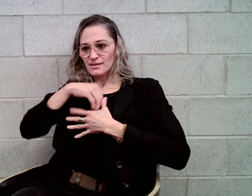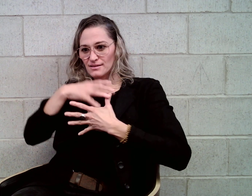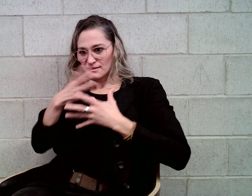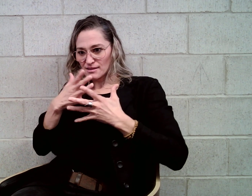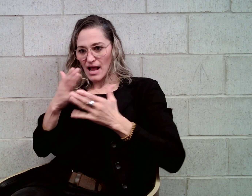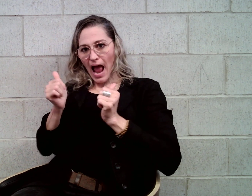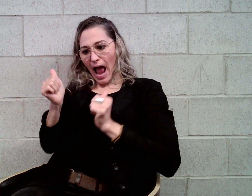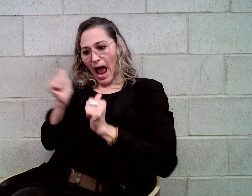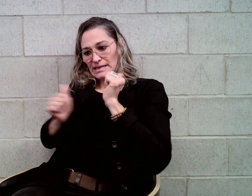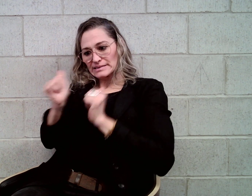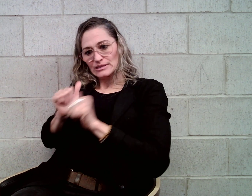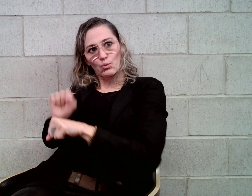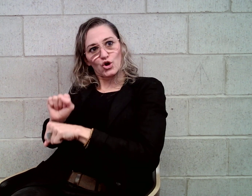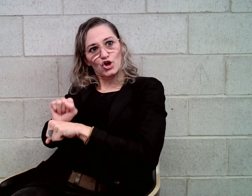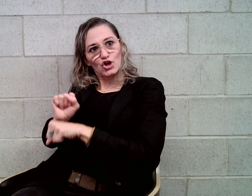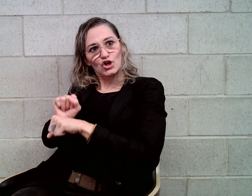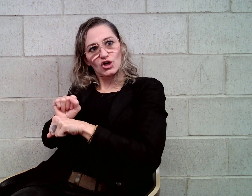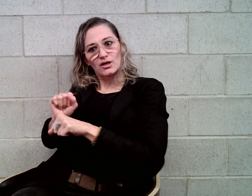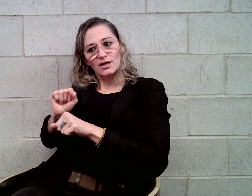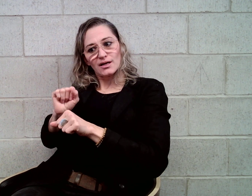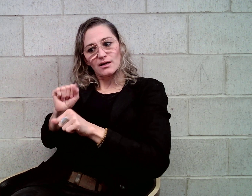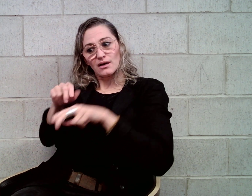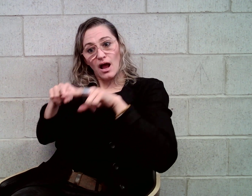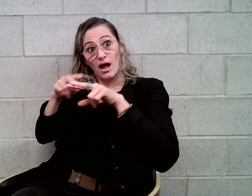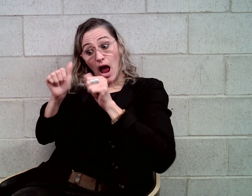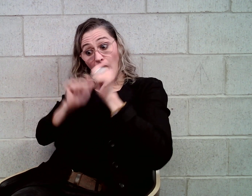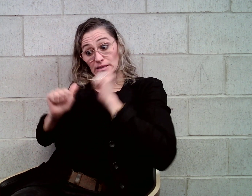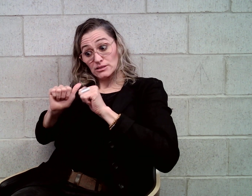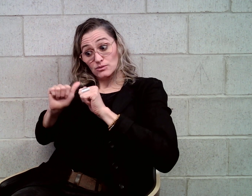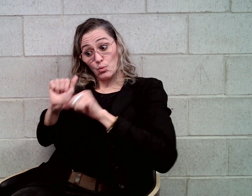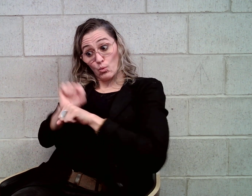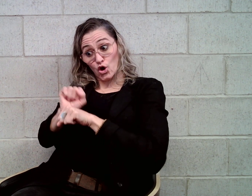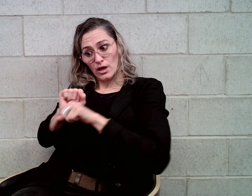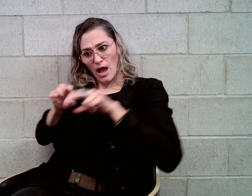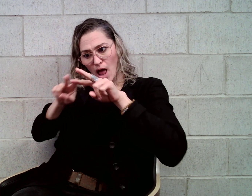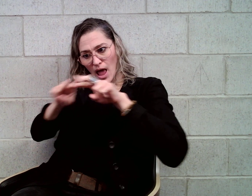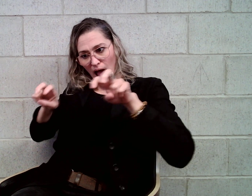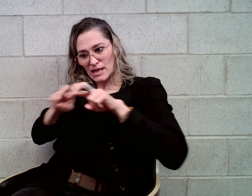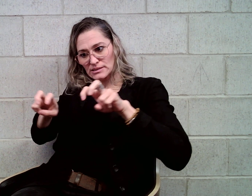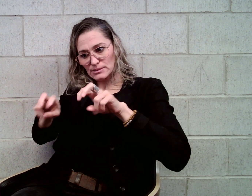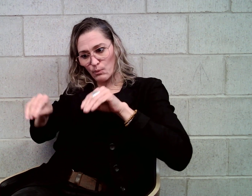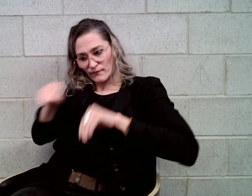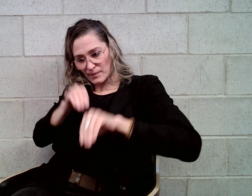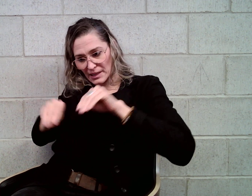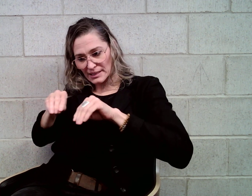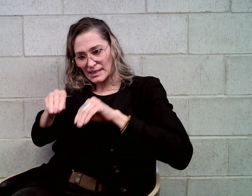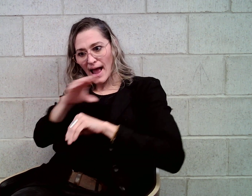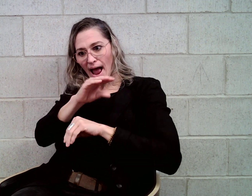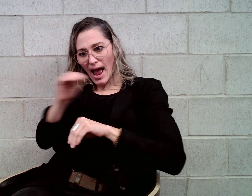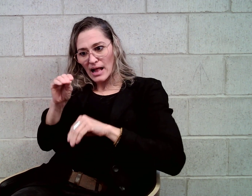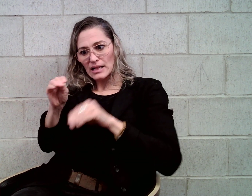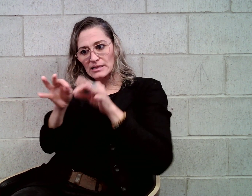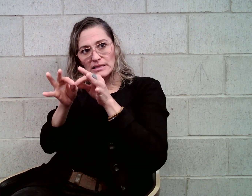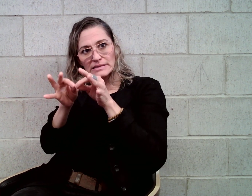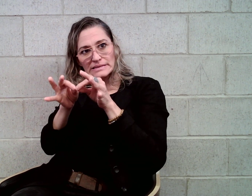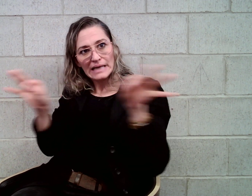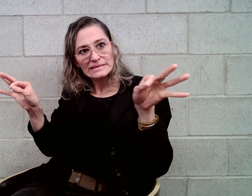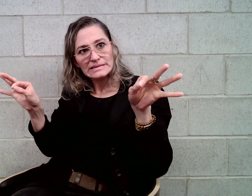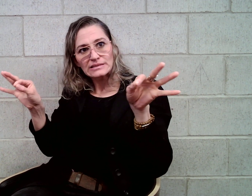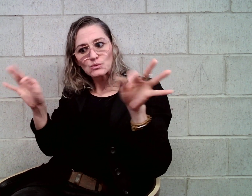embody how that delivery would come across. So I think it's an actor's work to analyze movement and text. I